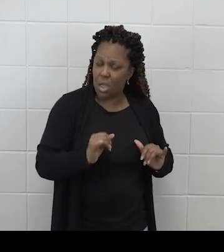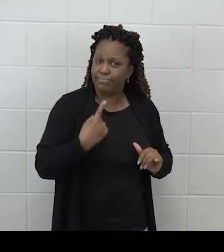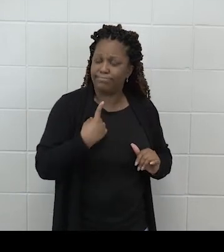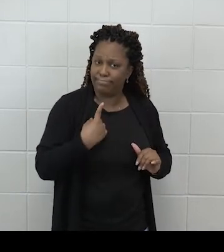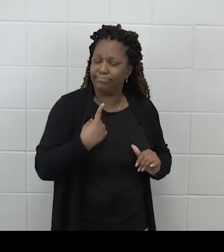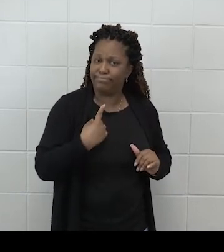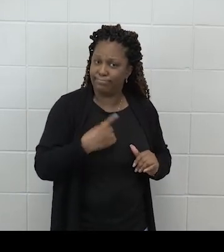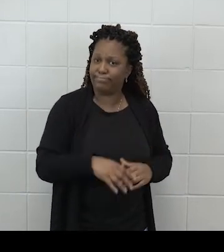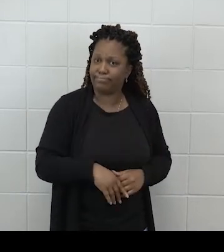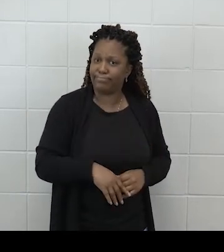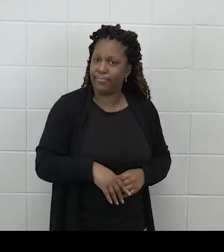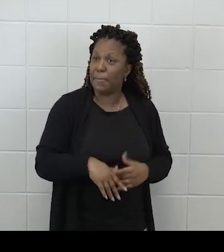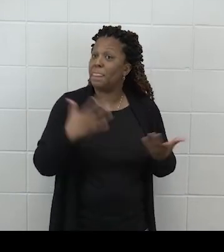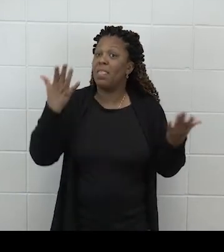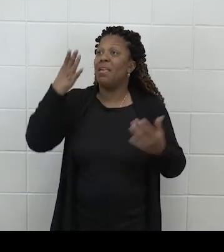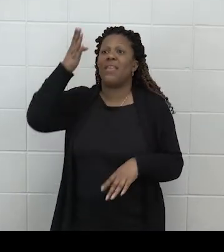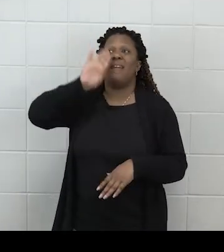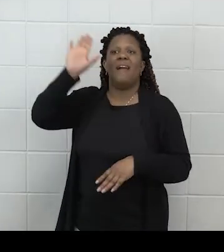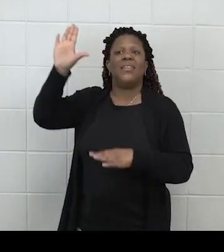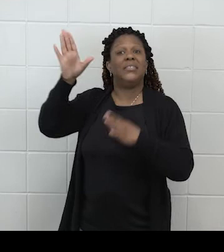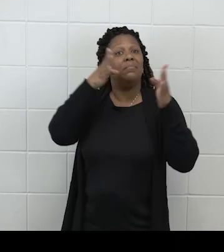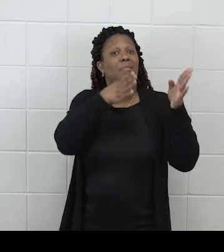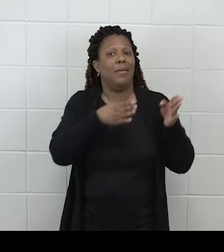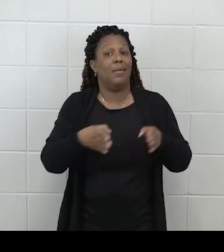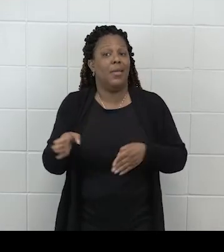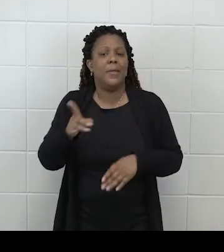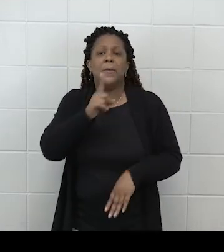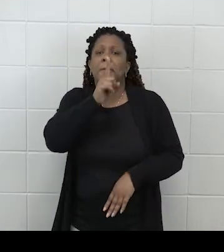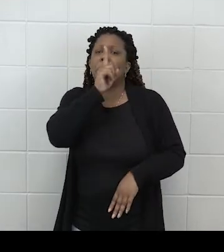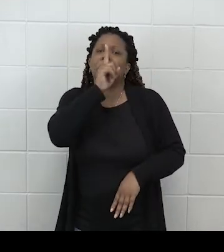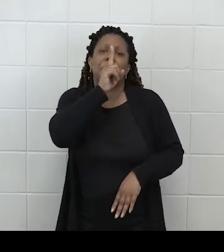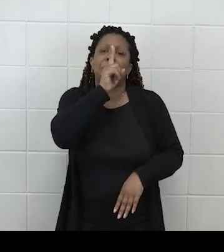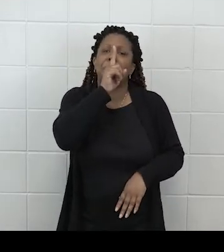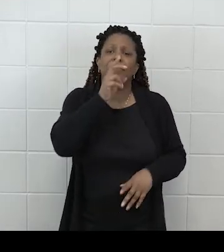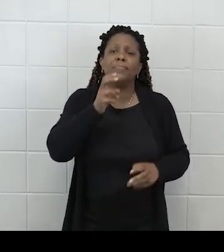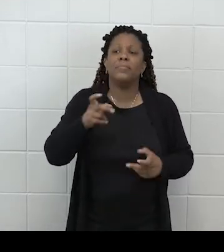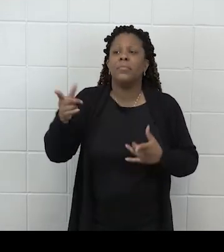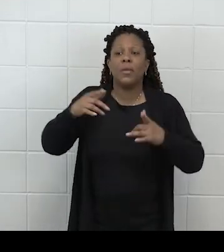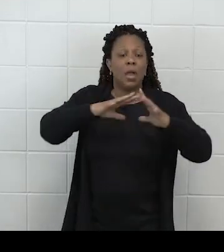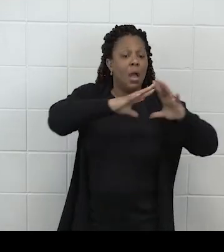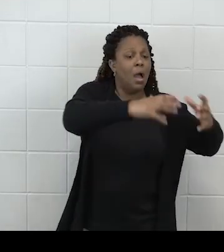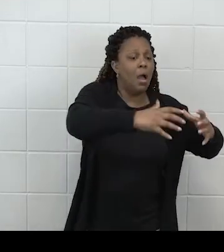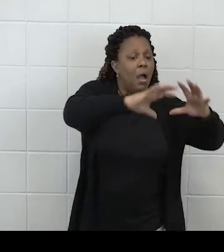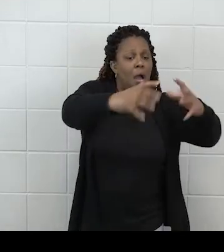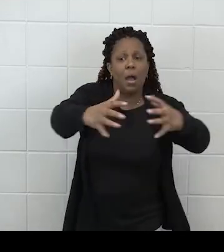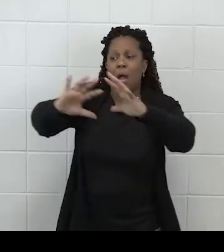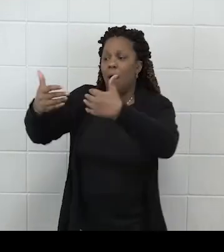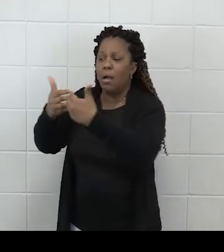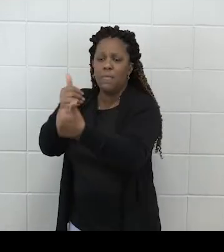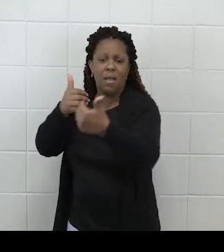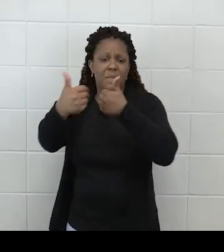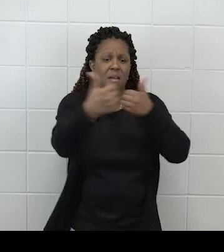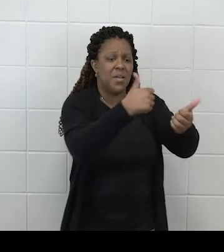nor nationalized, or drawn against ethnic lines. It is a personal decision that we all must make